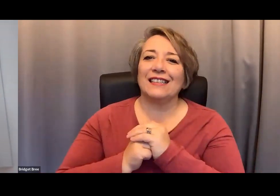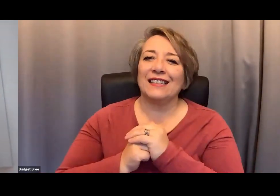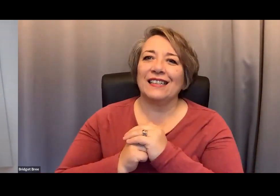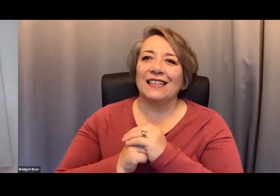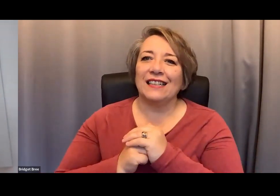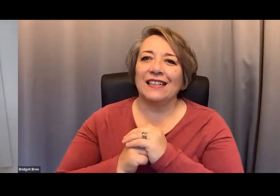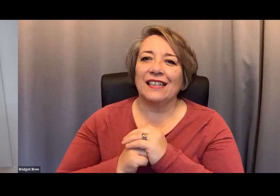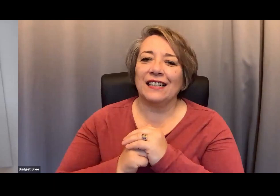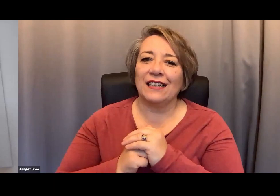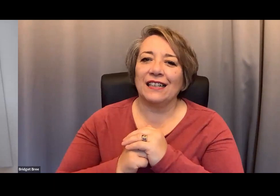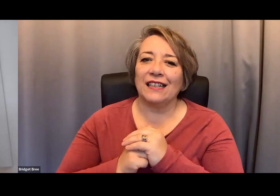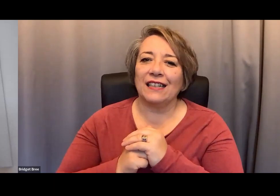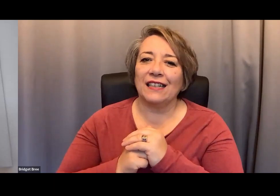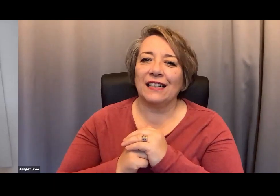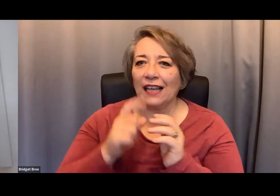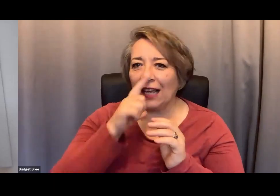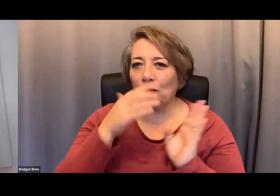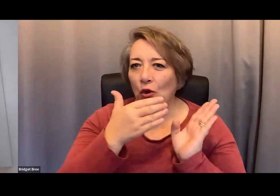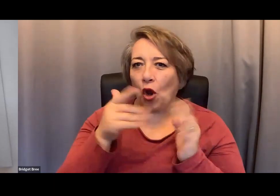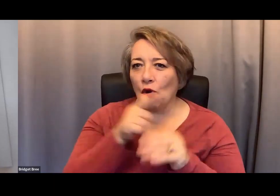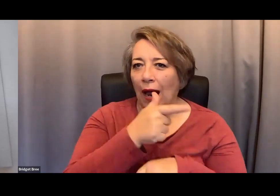London. Try and turn your camera.